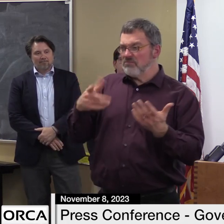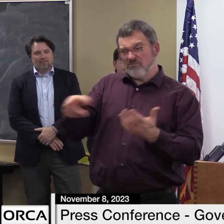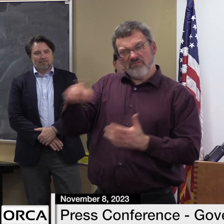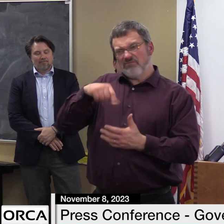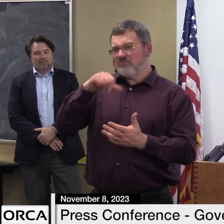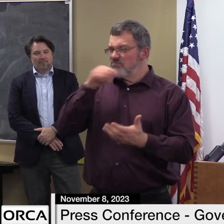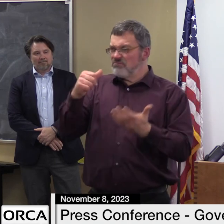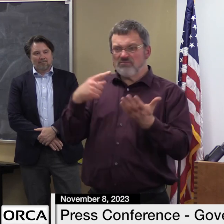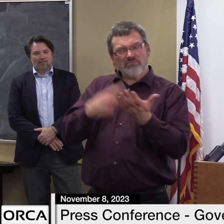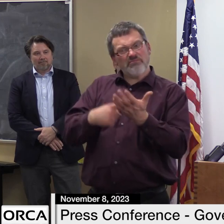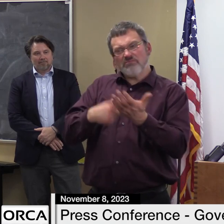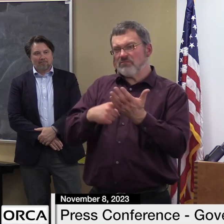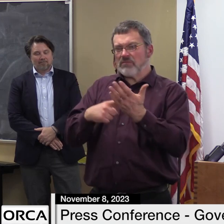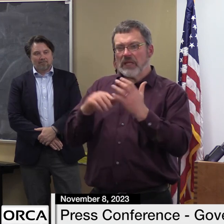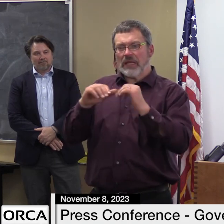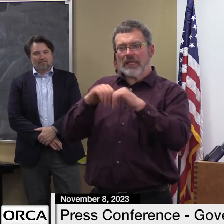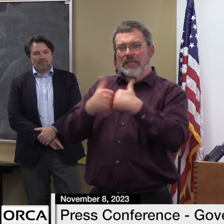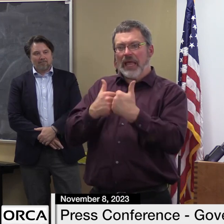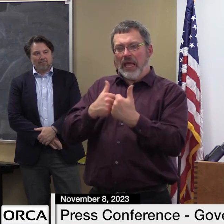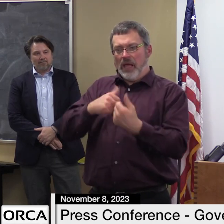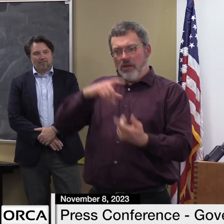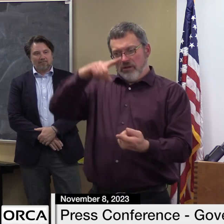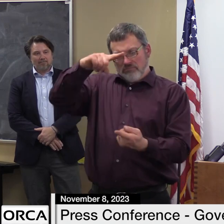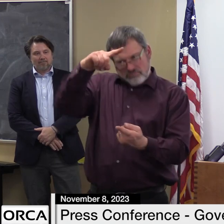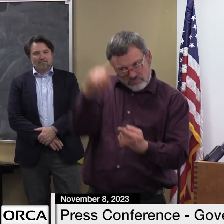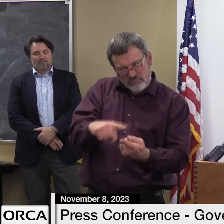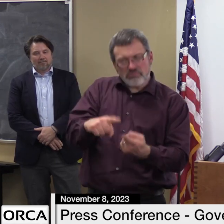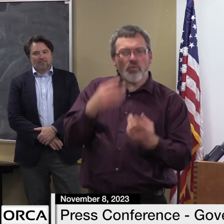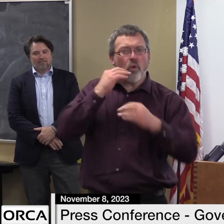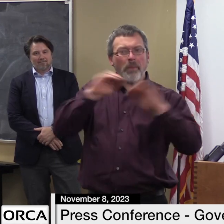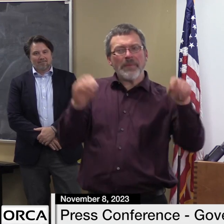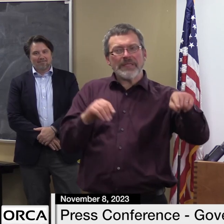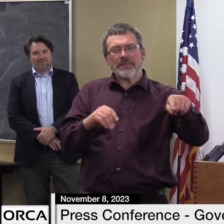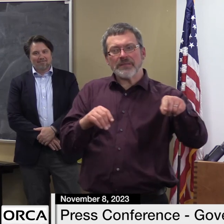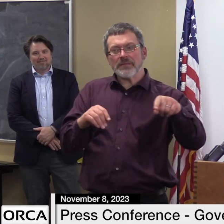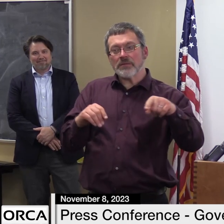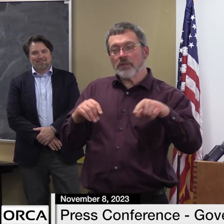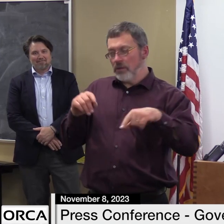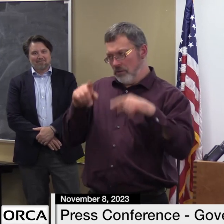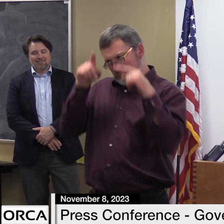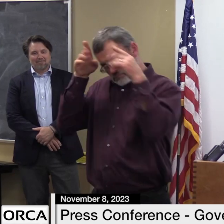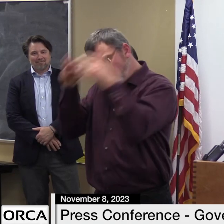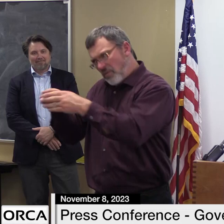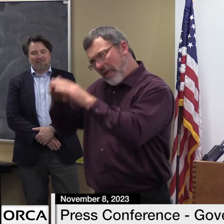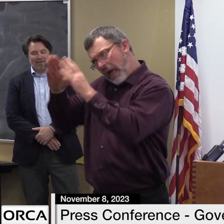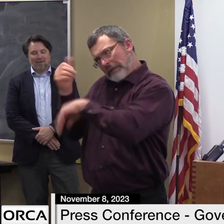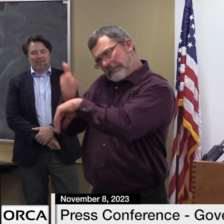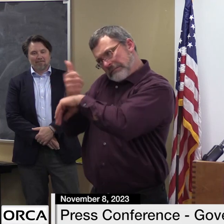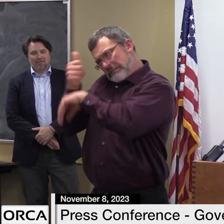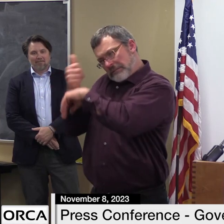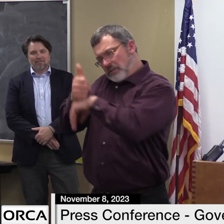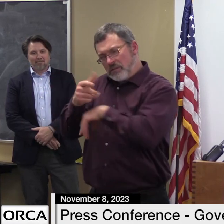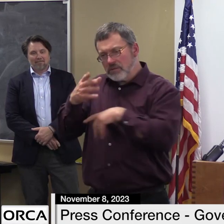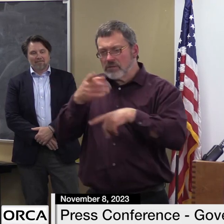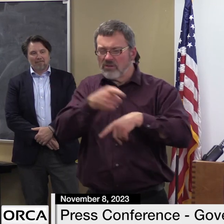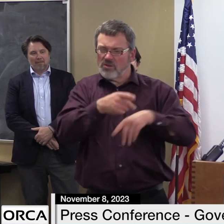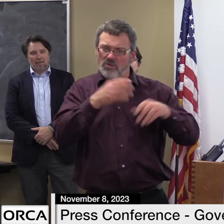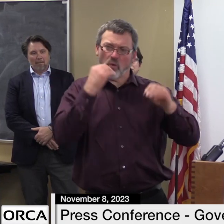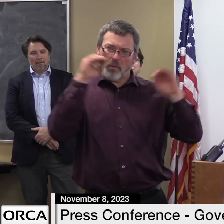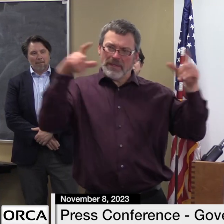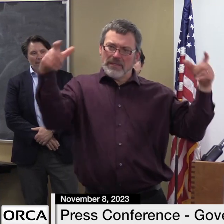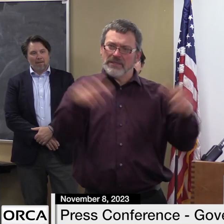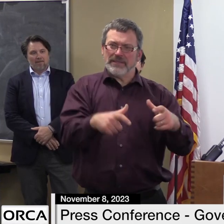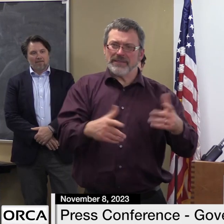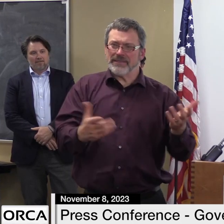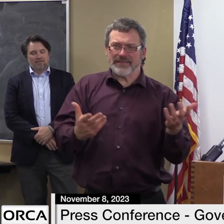we reduce the number of homeless people. And does the state have any sort of plan for